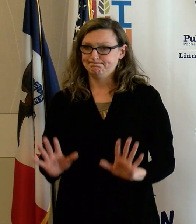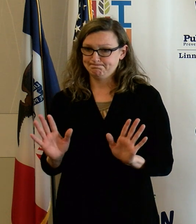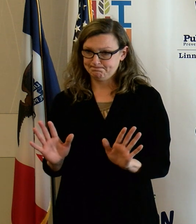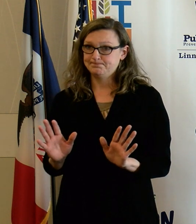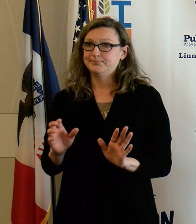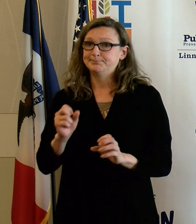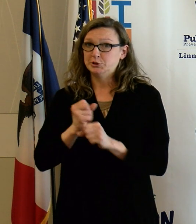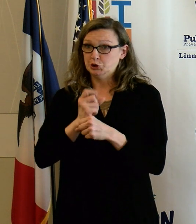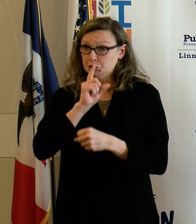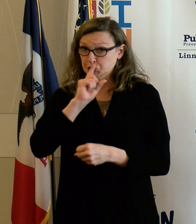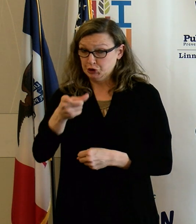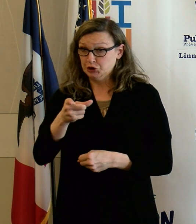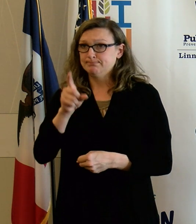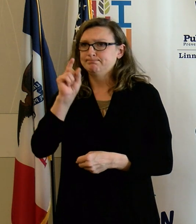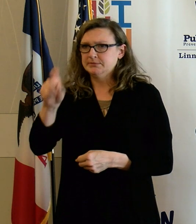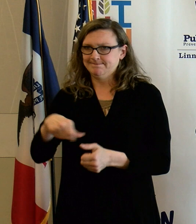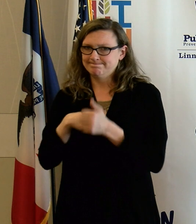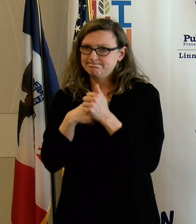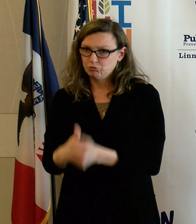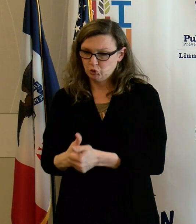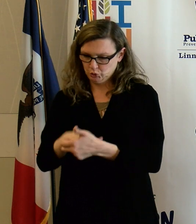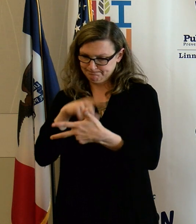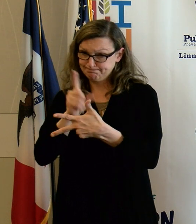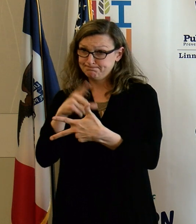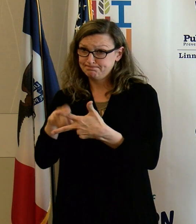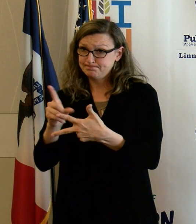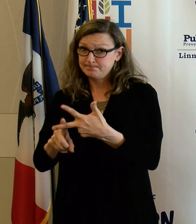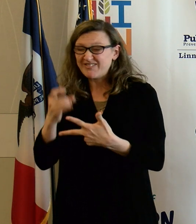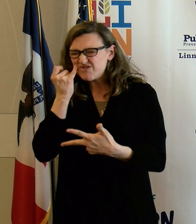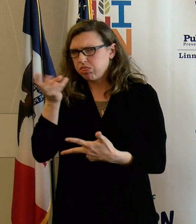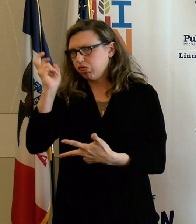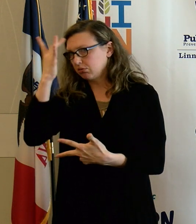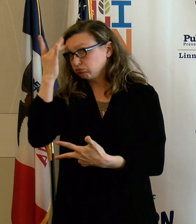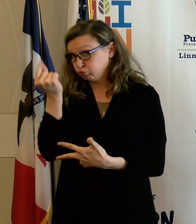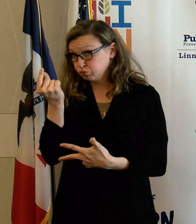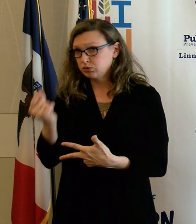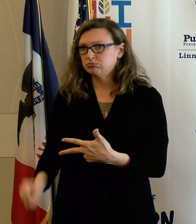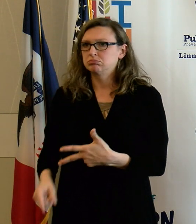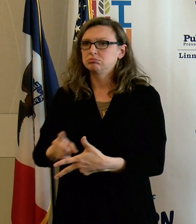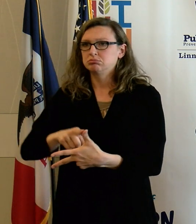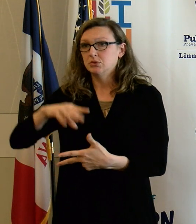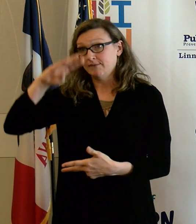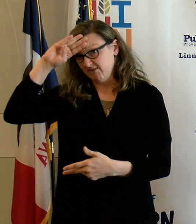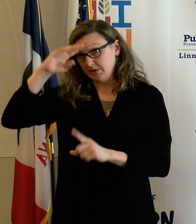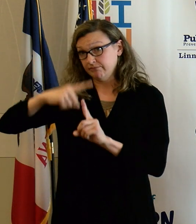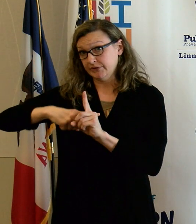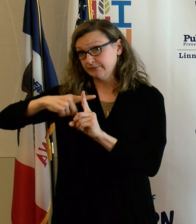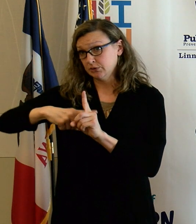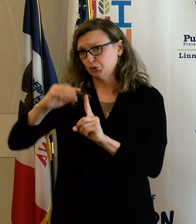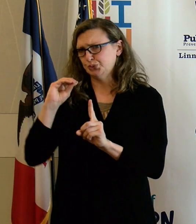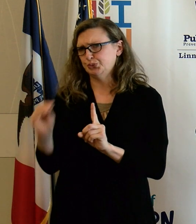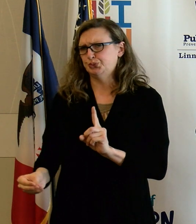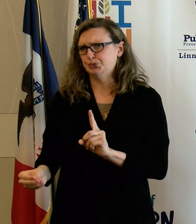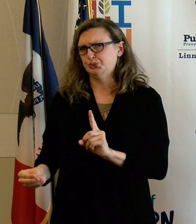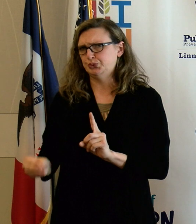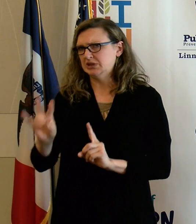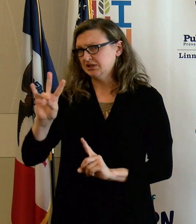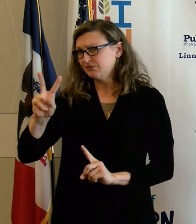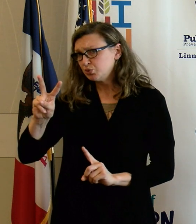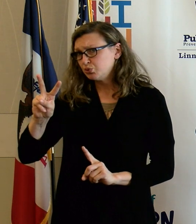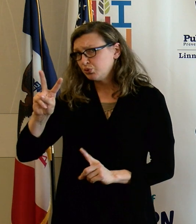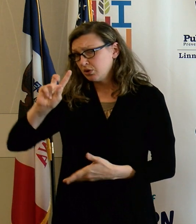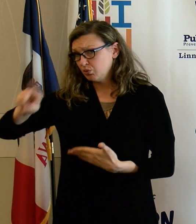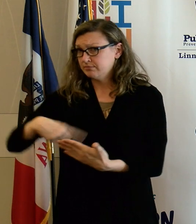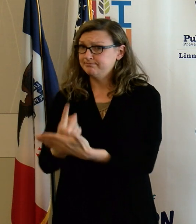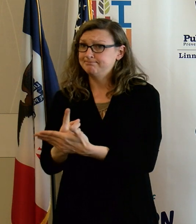all 3 of the following criteria. You've had no fever for at least 72 hours.